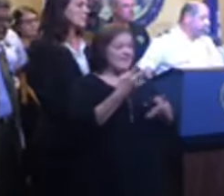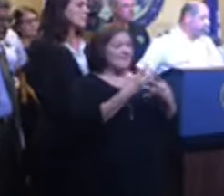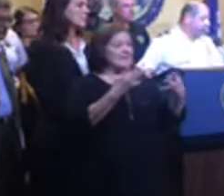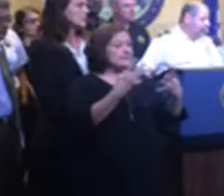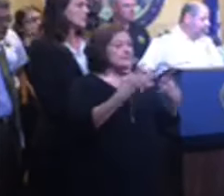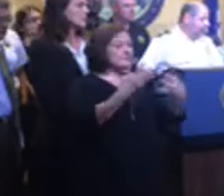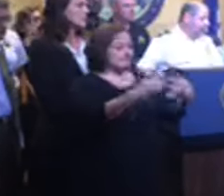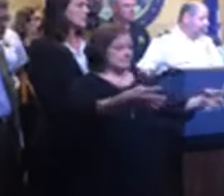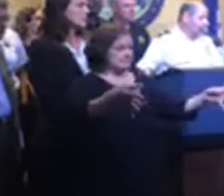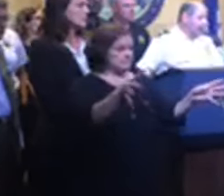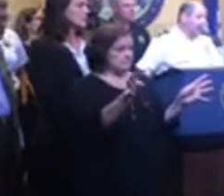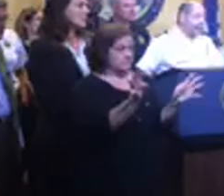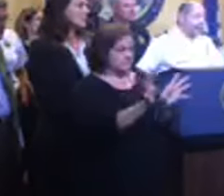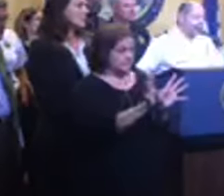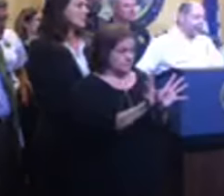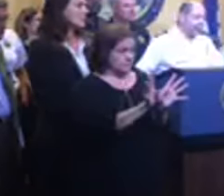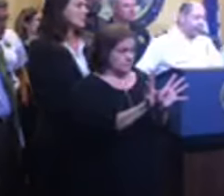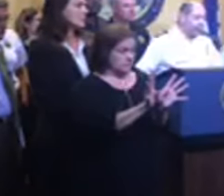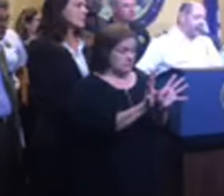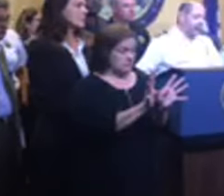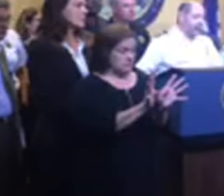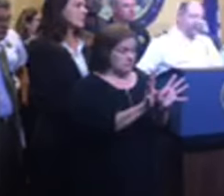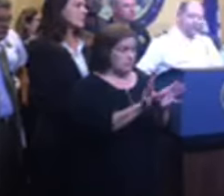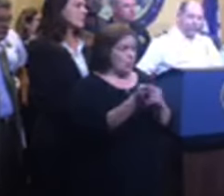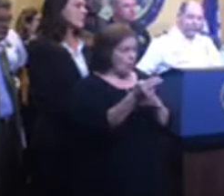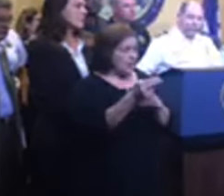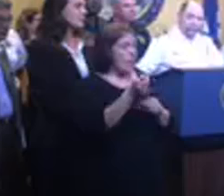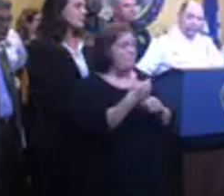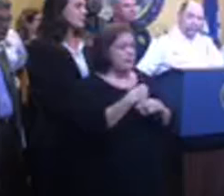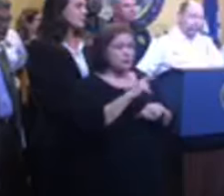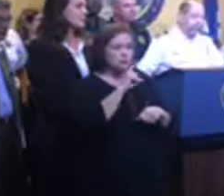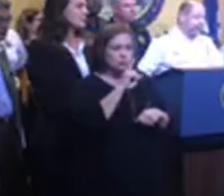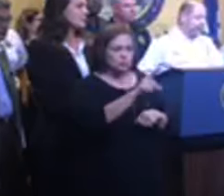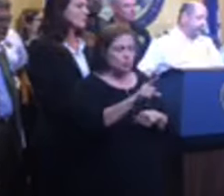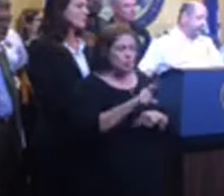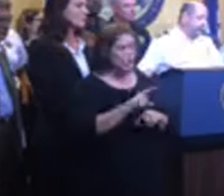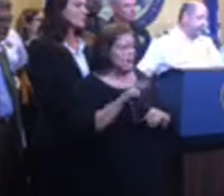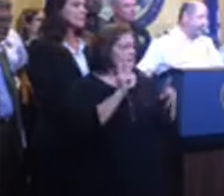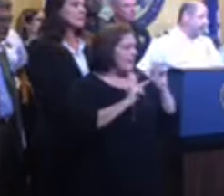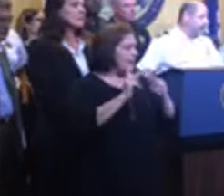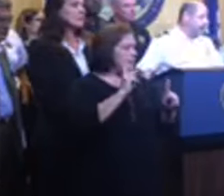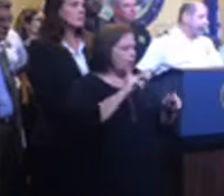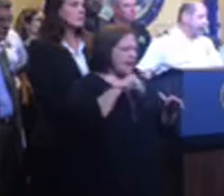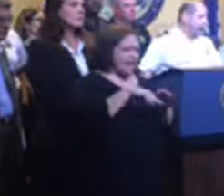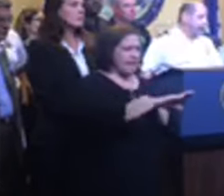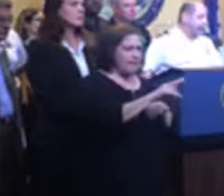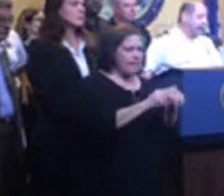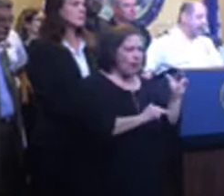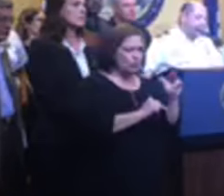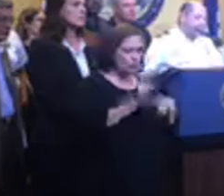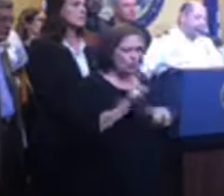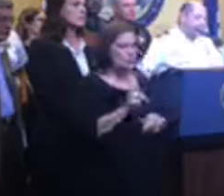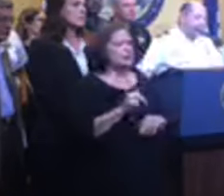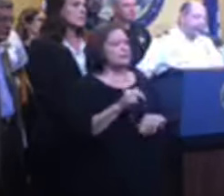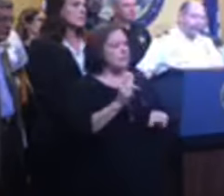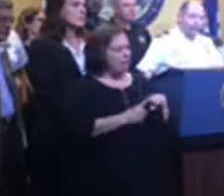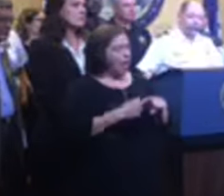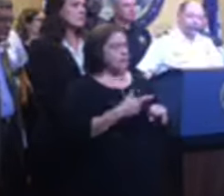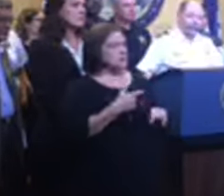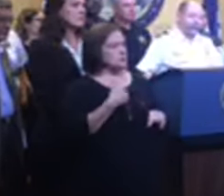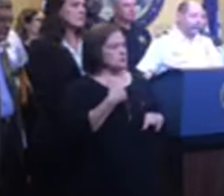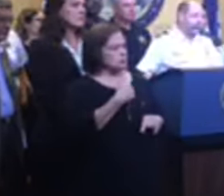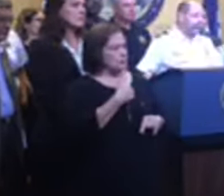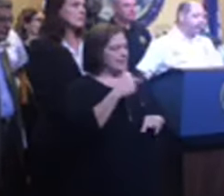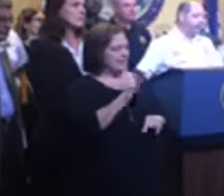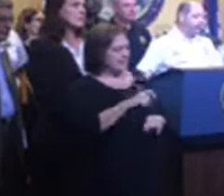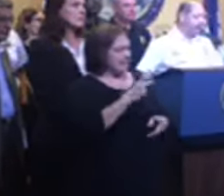tomorrow morning, going up around that perimeter, once again to keep people out, to keep sightseers out, and to allow us to be able to do our work in a safer manner. And we ask once